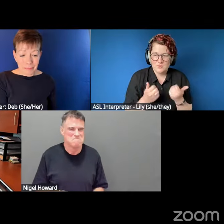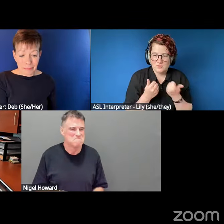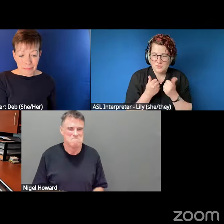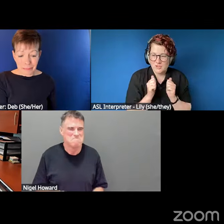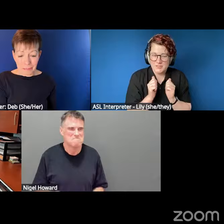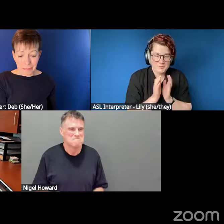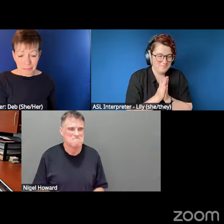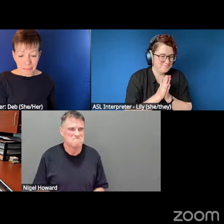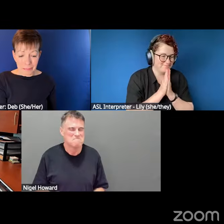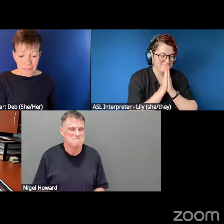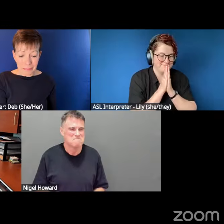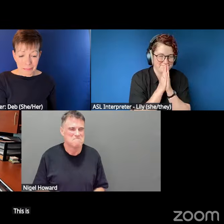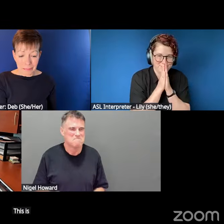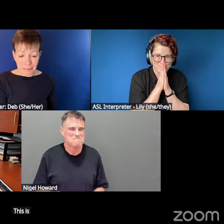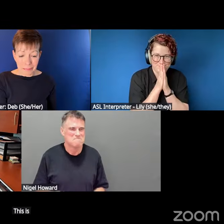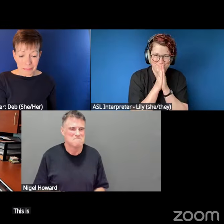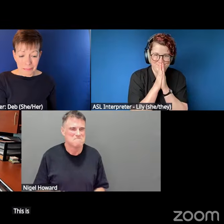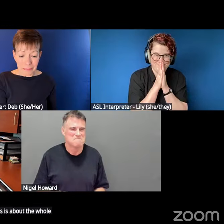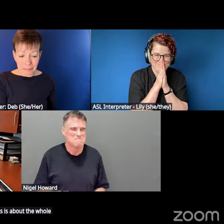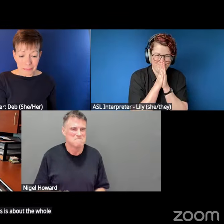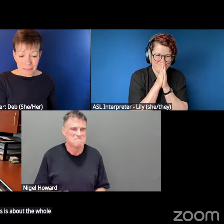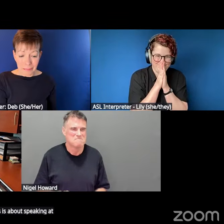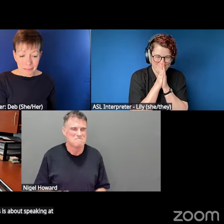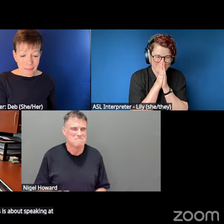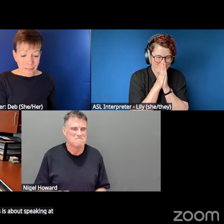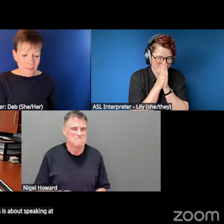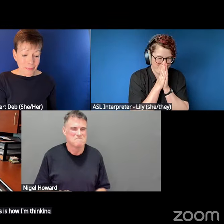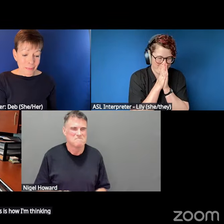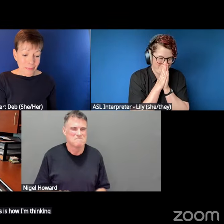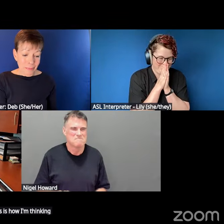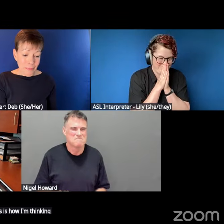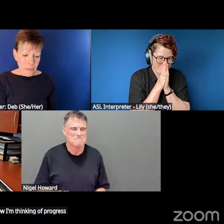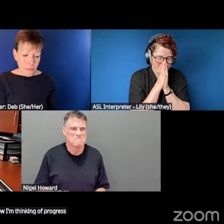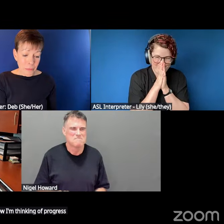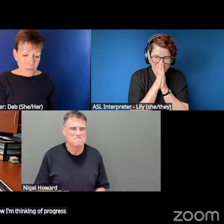This is, full speaking, I'm gonna send a media progress, this is one,